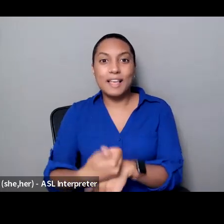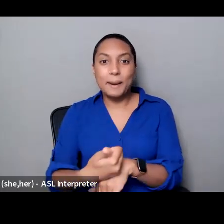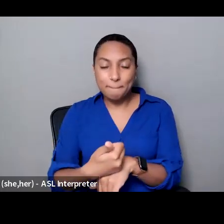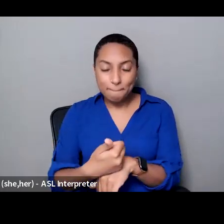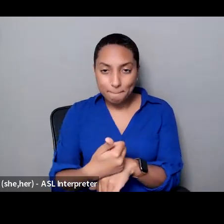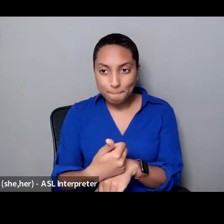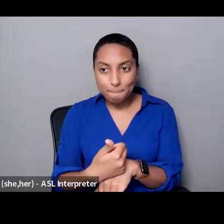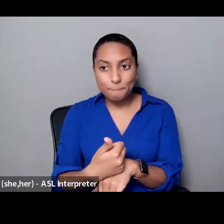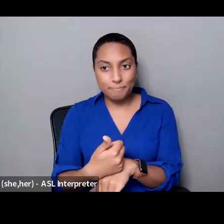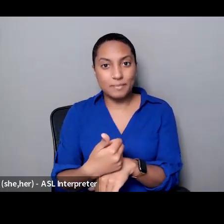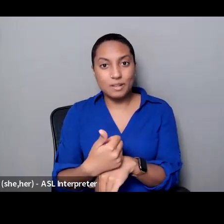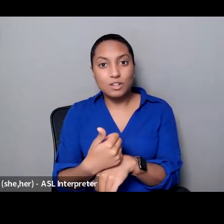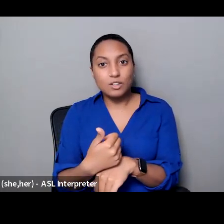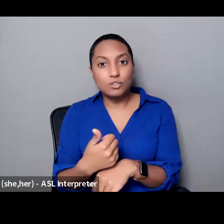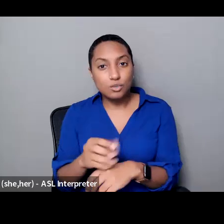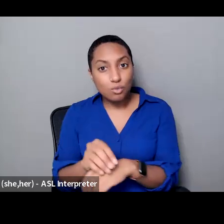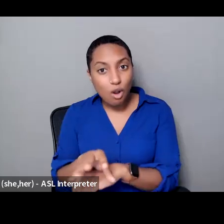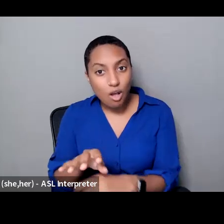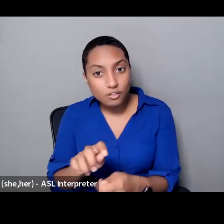interesting change, including those,